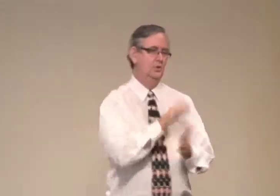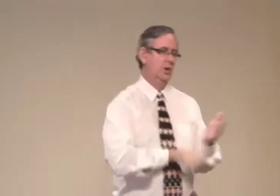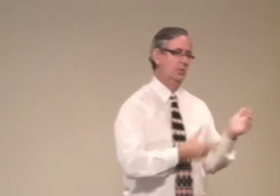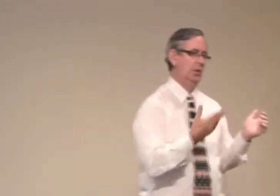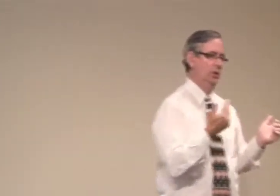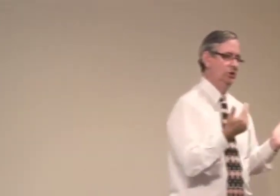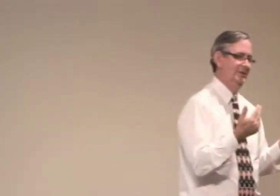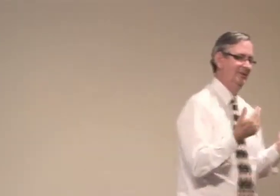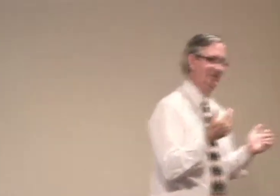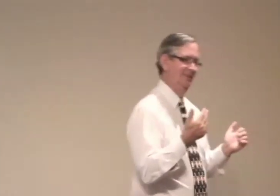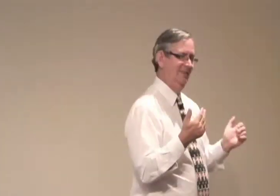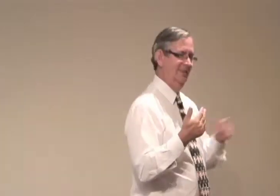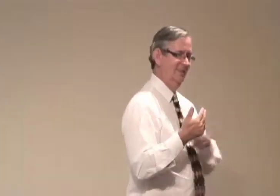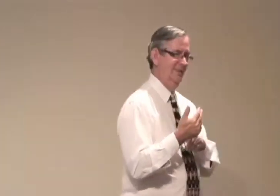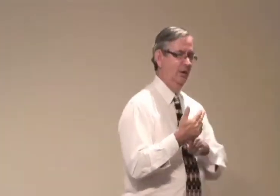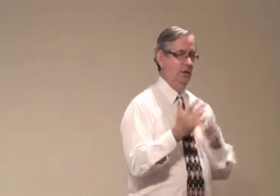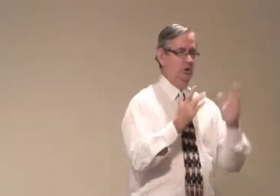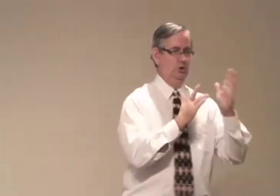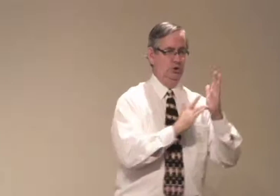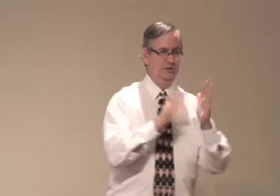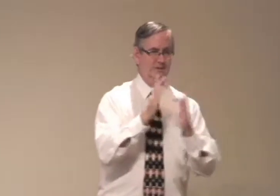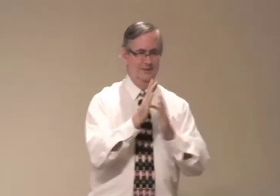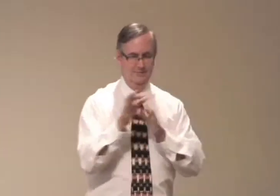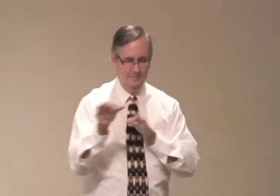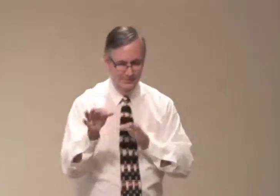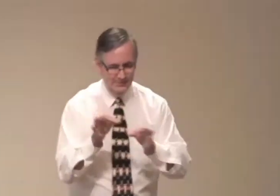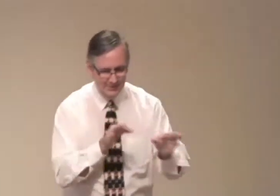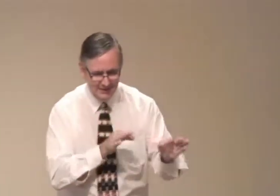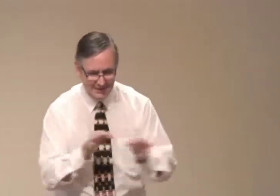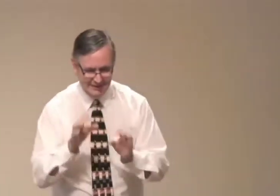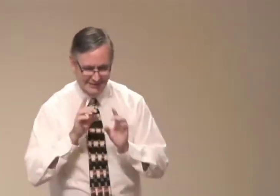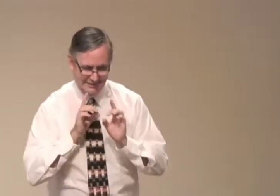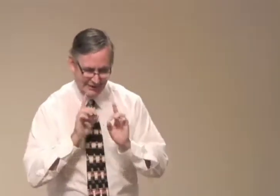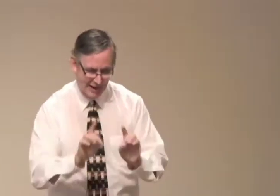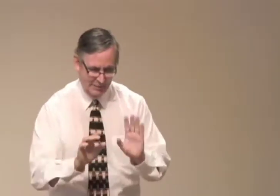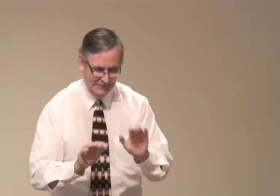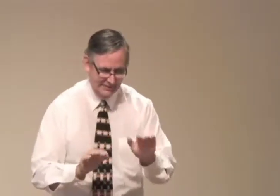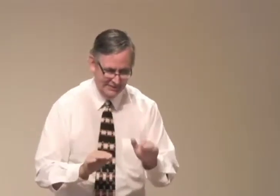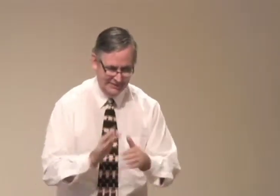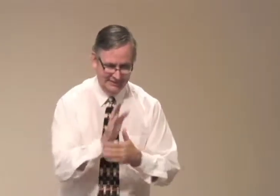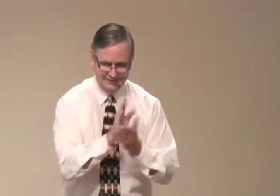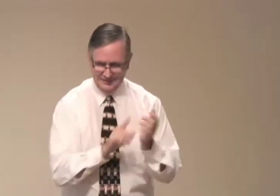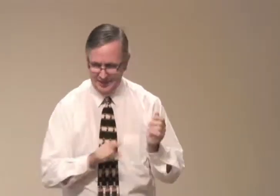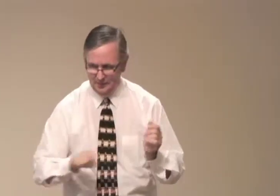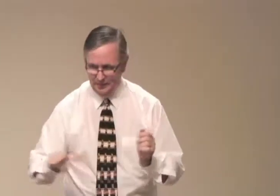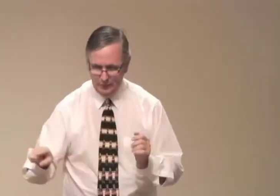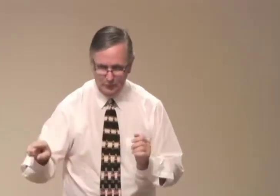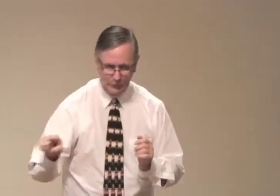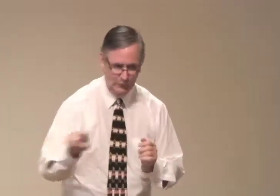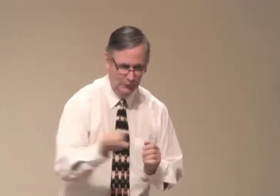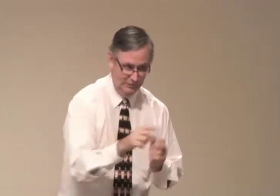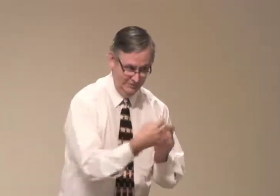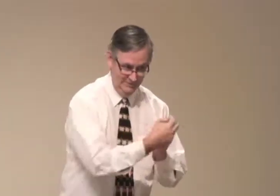say, well, why is he saying that? If we go back up to verse 13, Jesus has just told the disciples